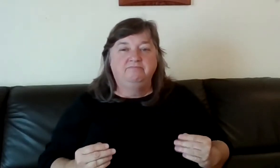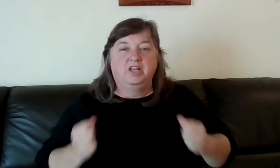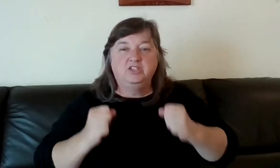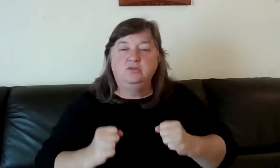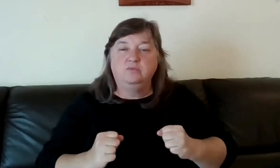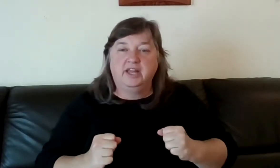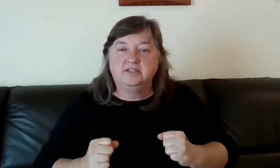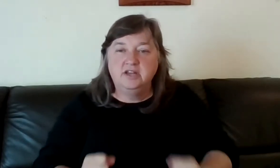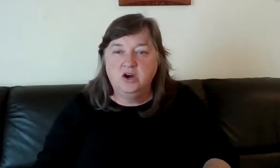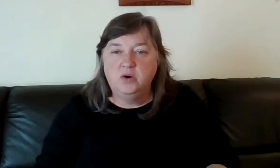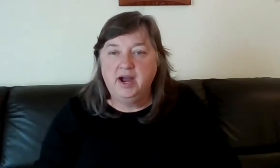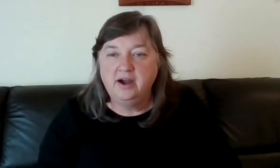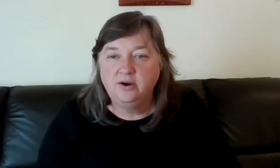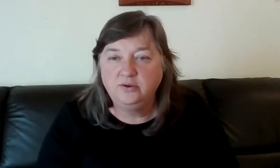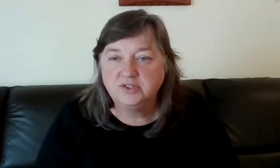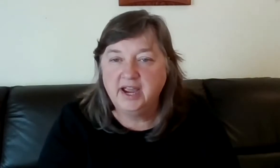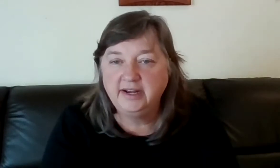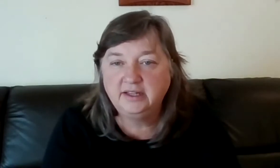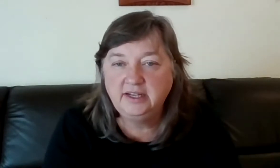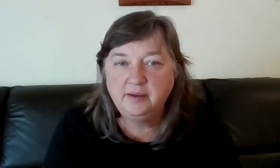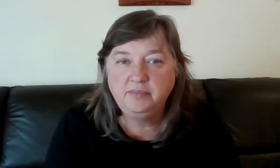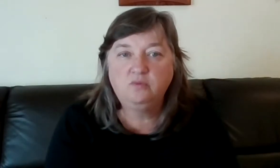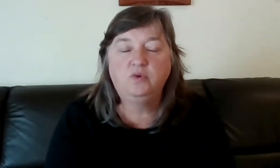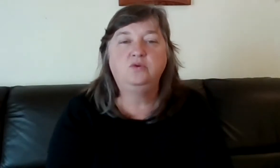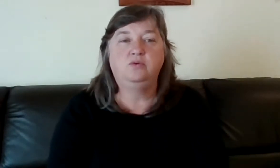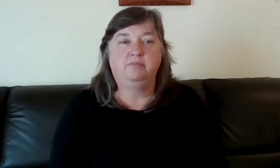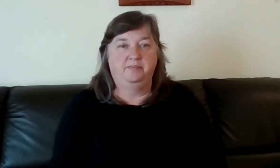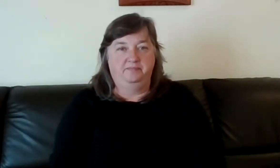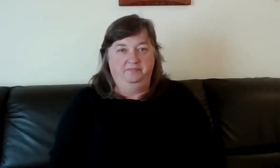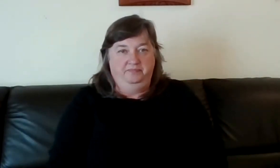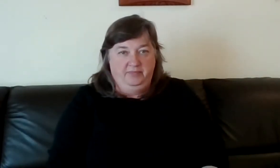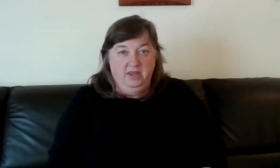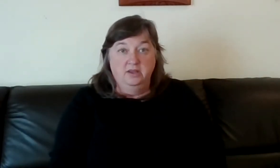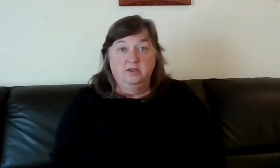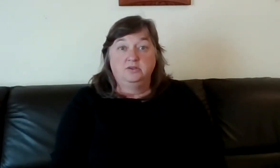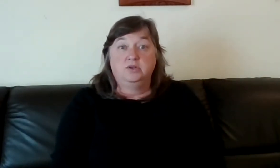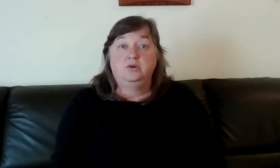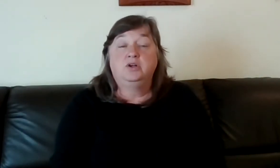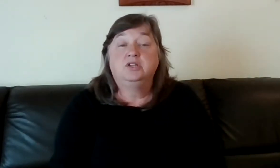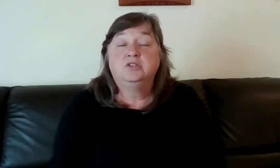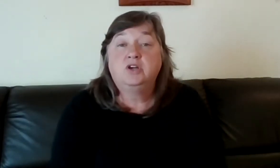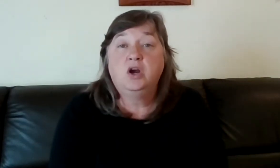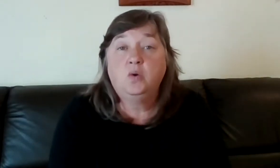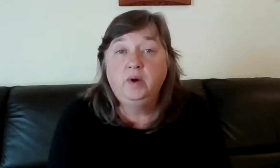A student would like to know how you sign clean up your room. So you're going to start